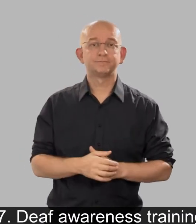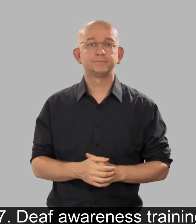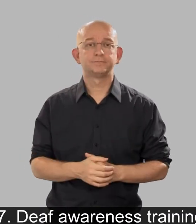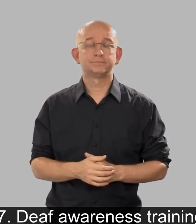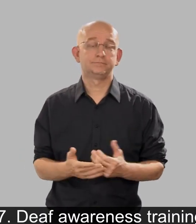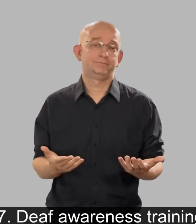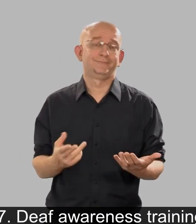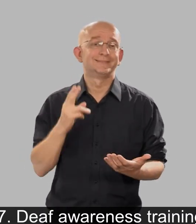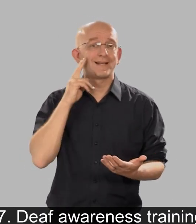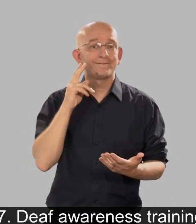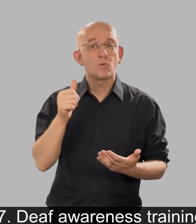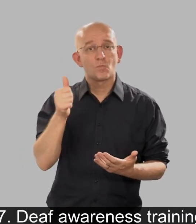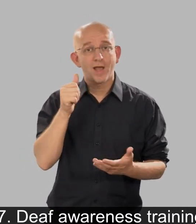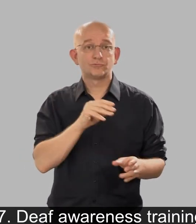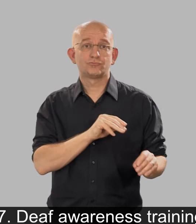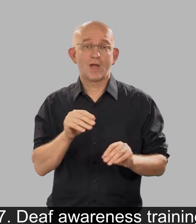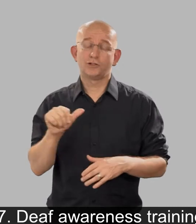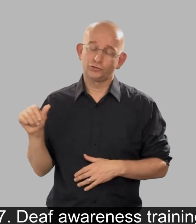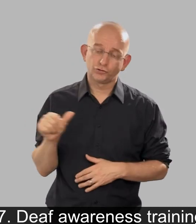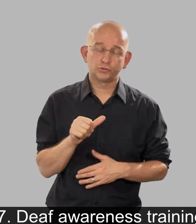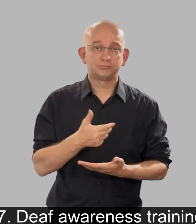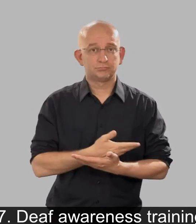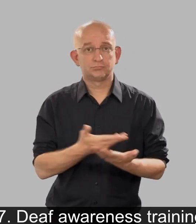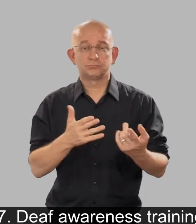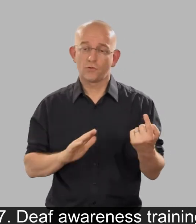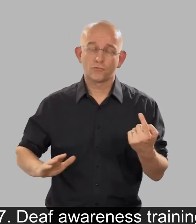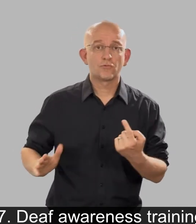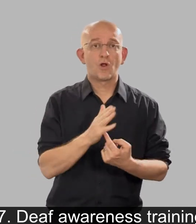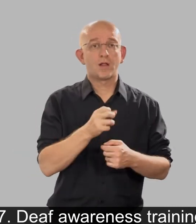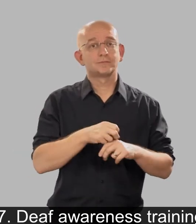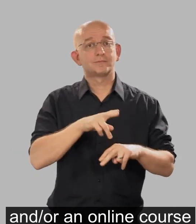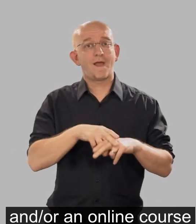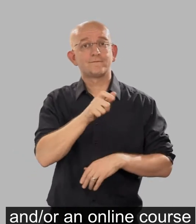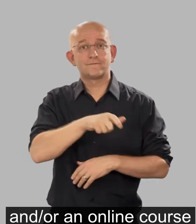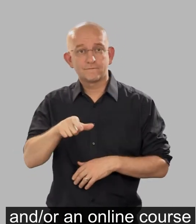Number 7. Deaf awareness training is offered to employees